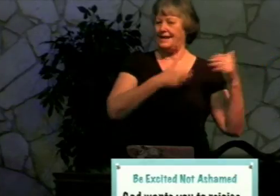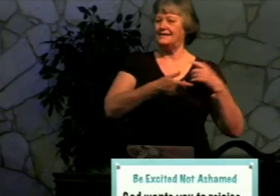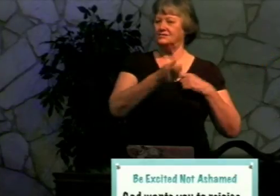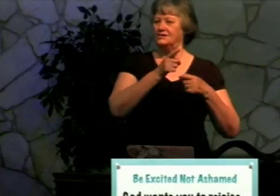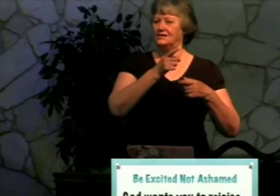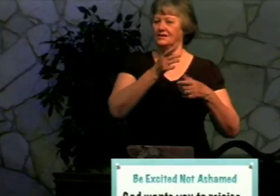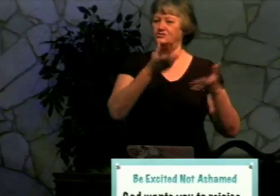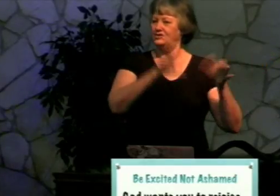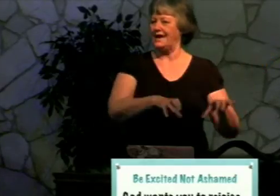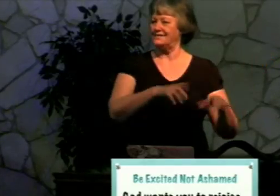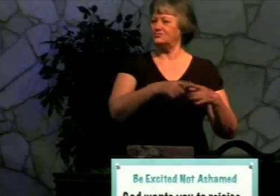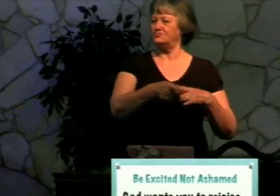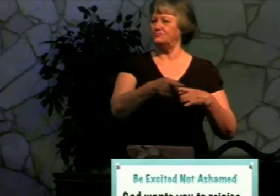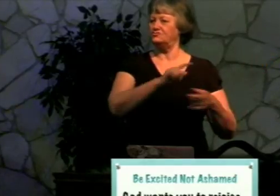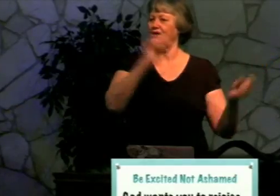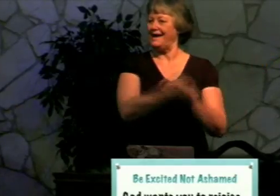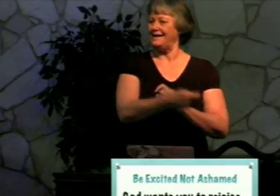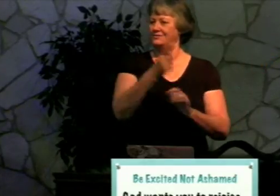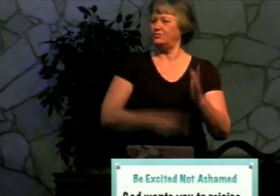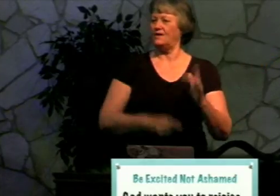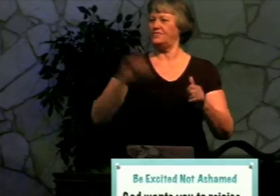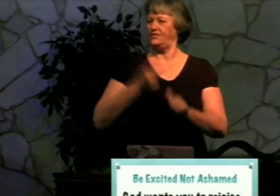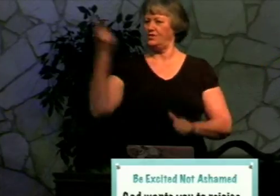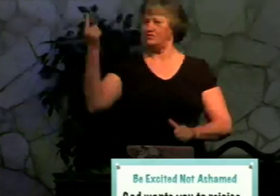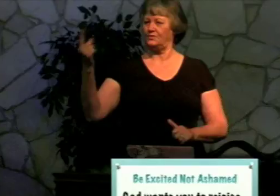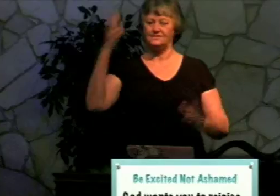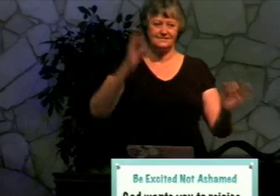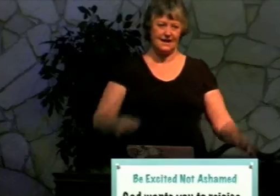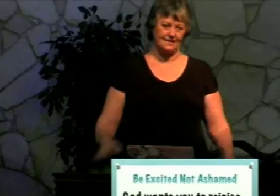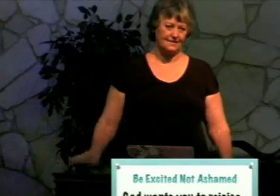has a chance to change what the first one decided.